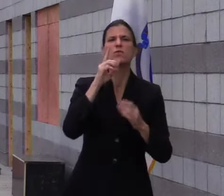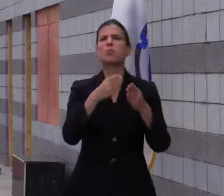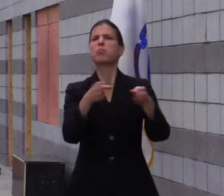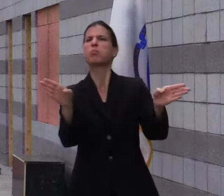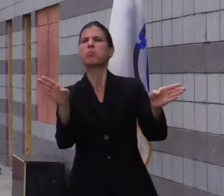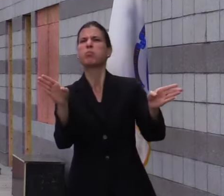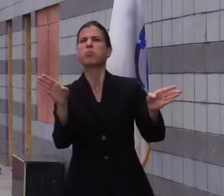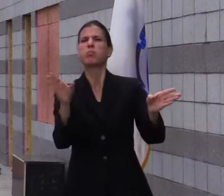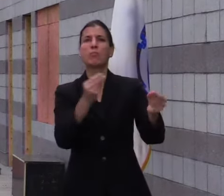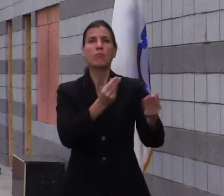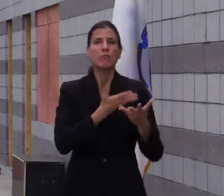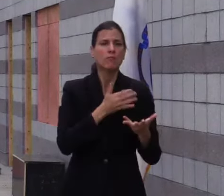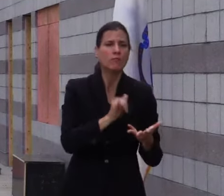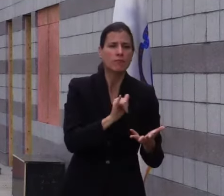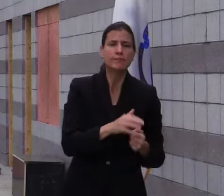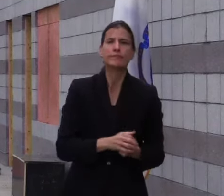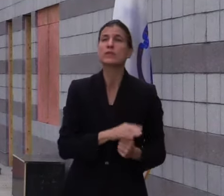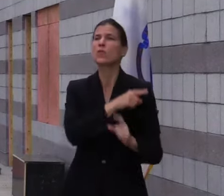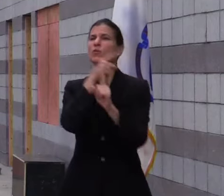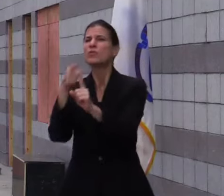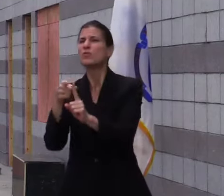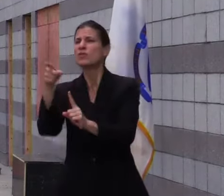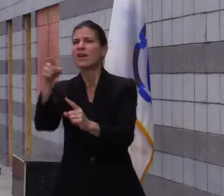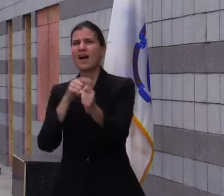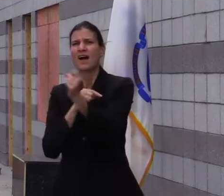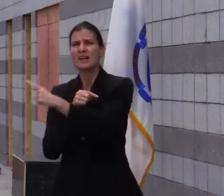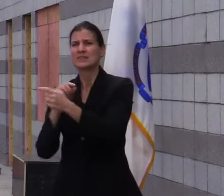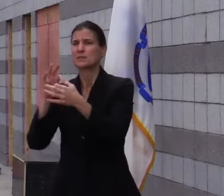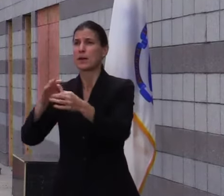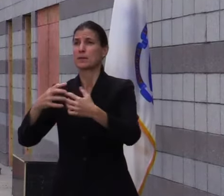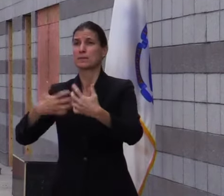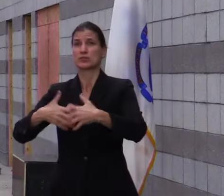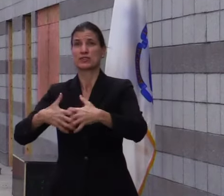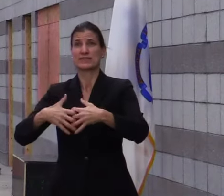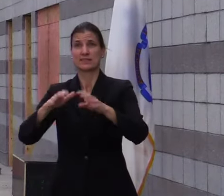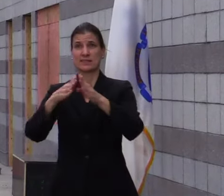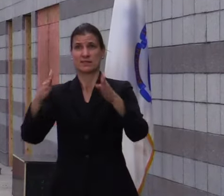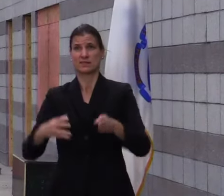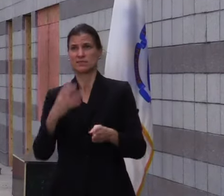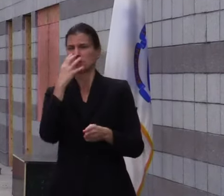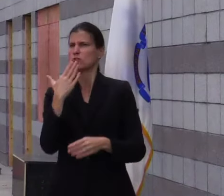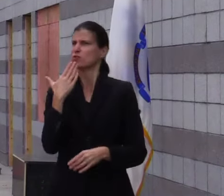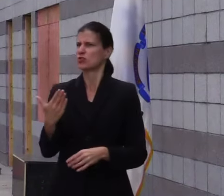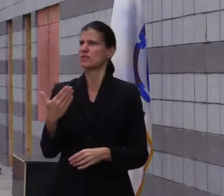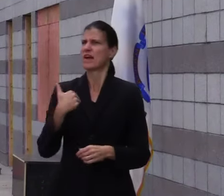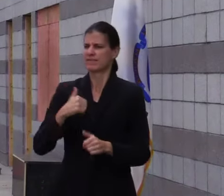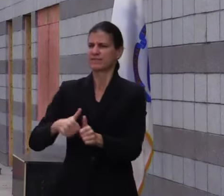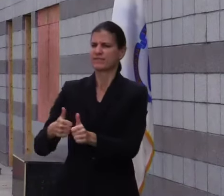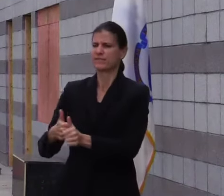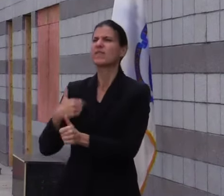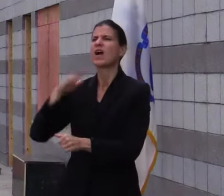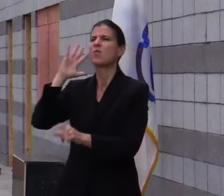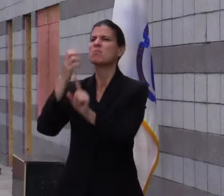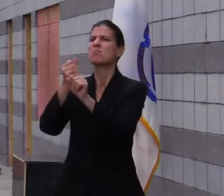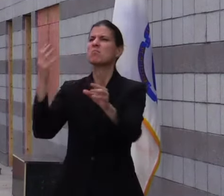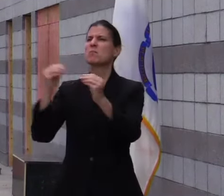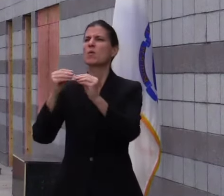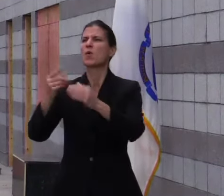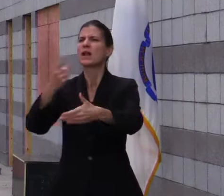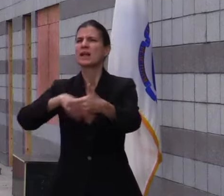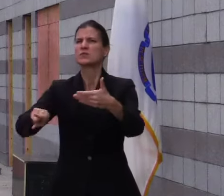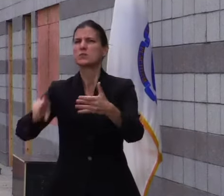would like to wait until next week when I can lay out all of this stuff. But we've continued to buy PPE. And by the way, we now have a